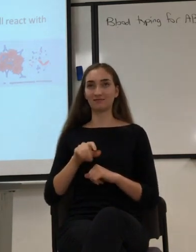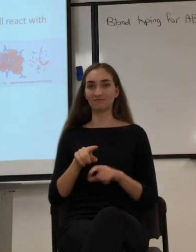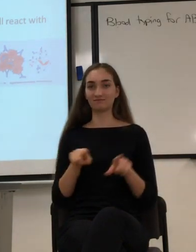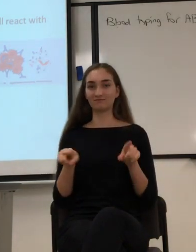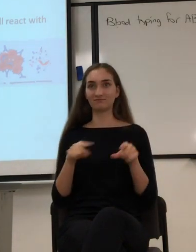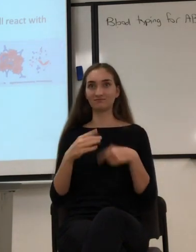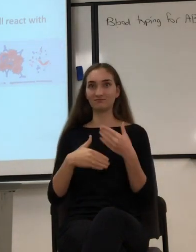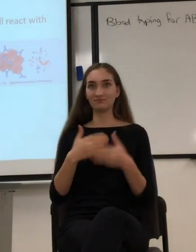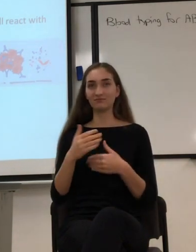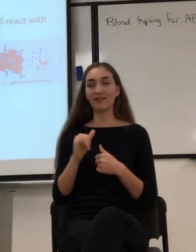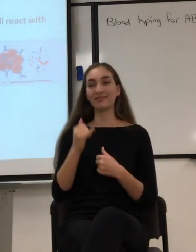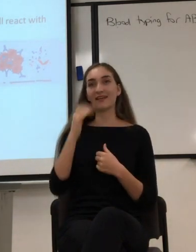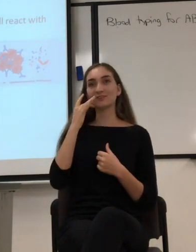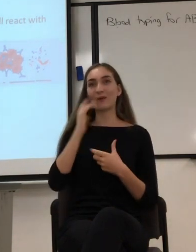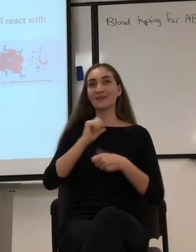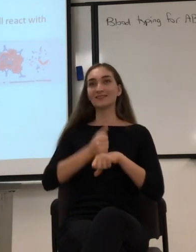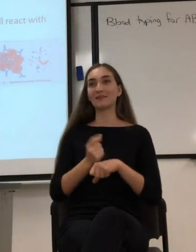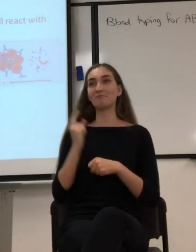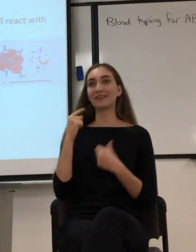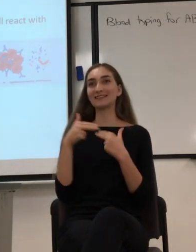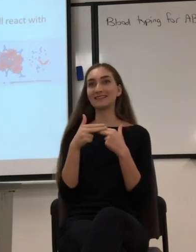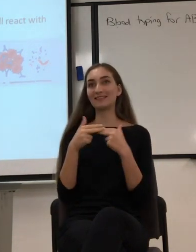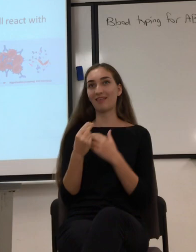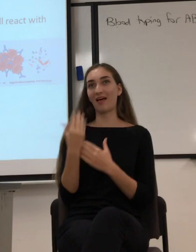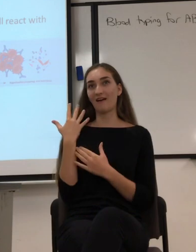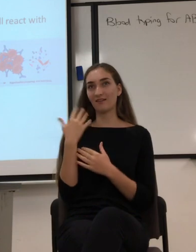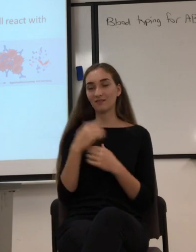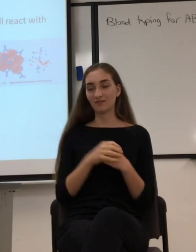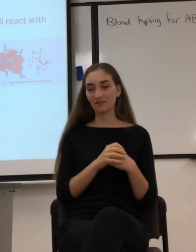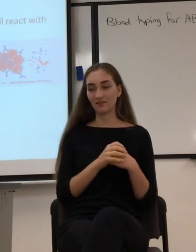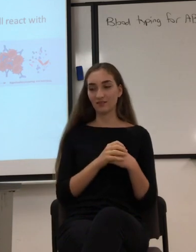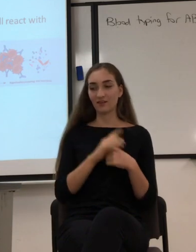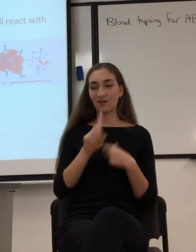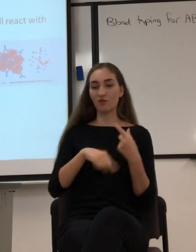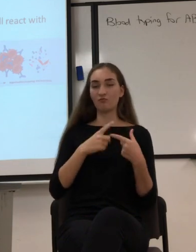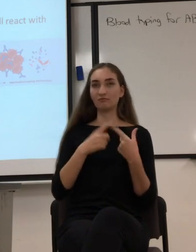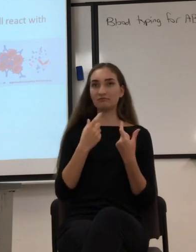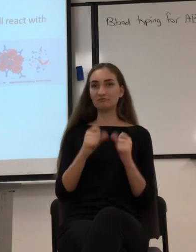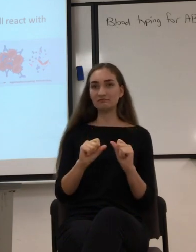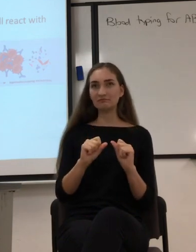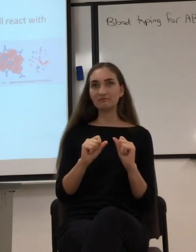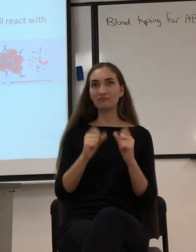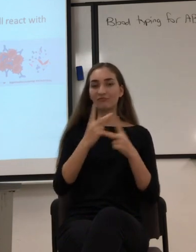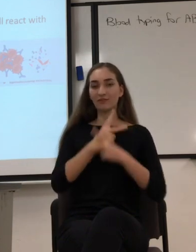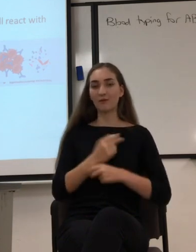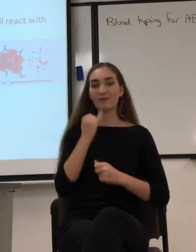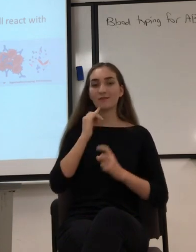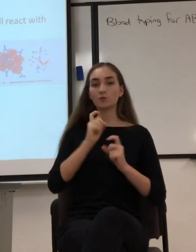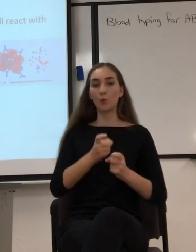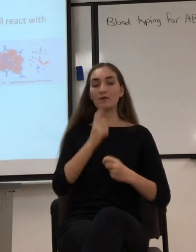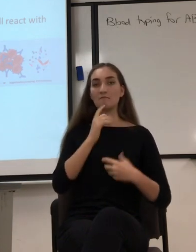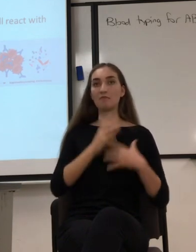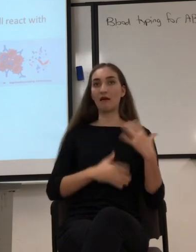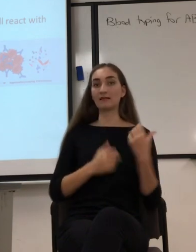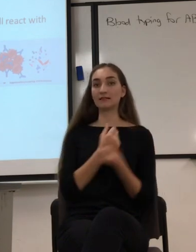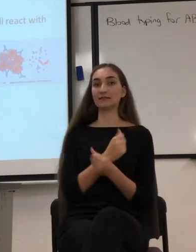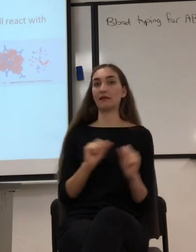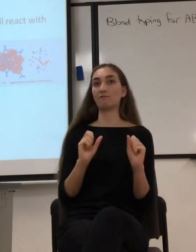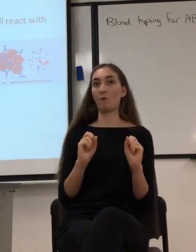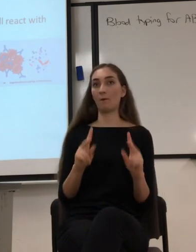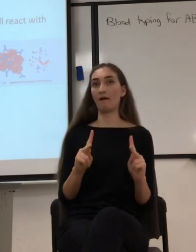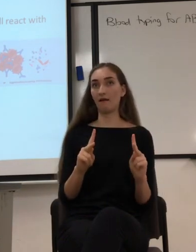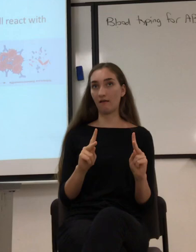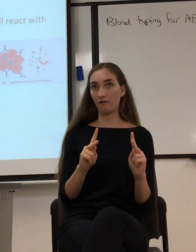So that's why I made this slide. When you're trying to determine if donating blood is okay, if it's safe, you